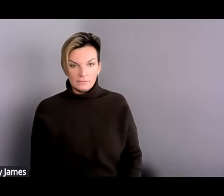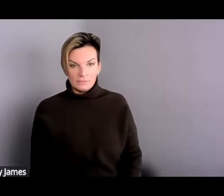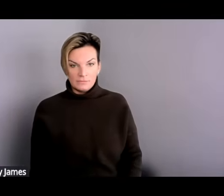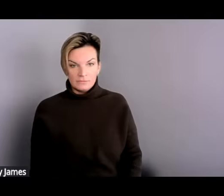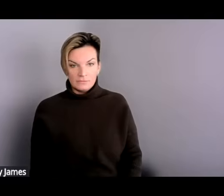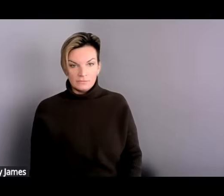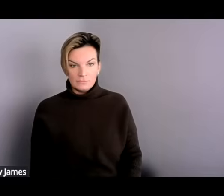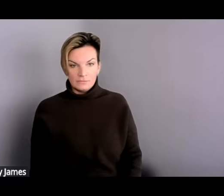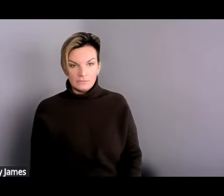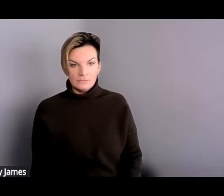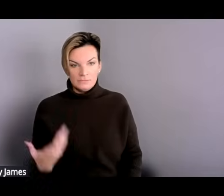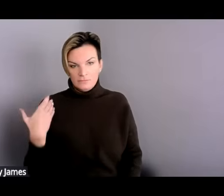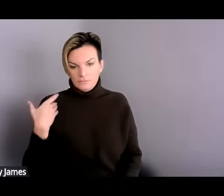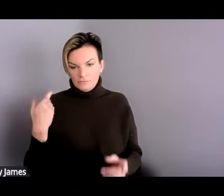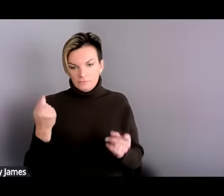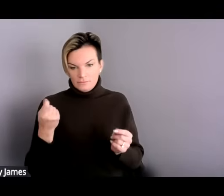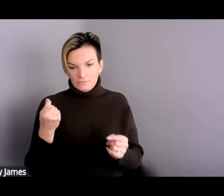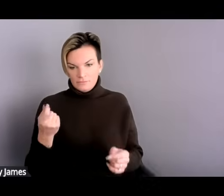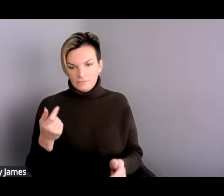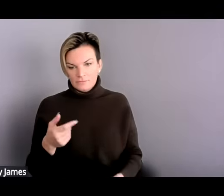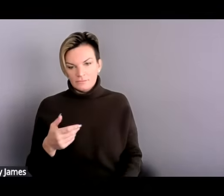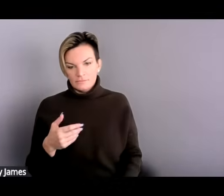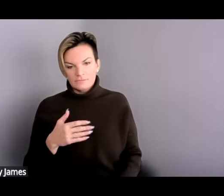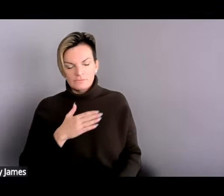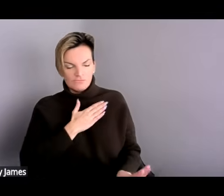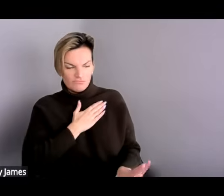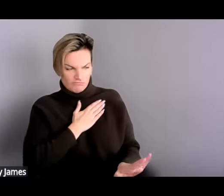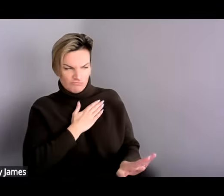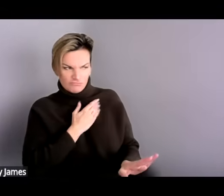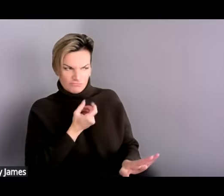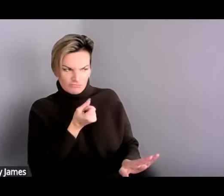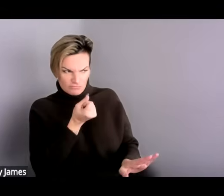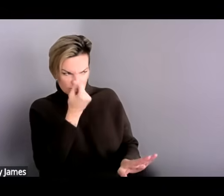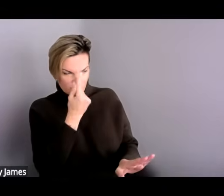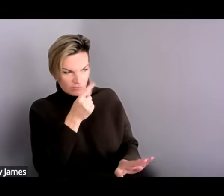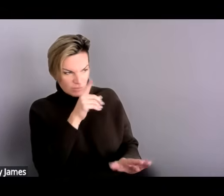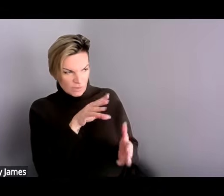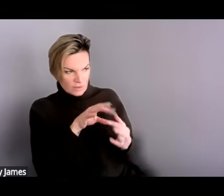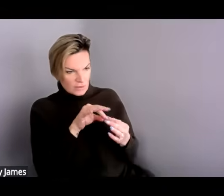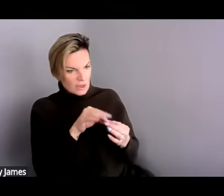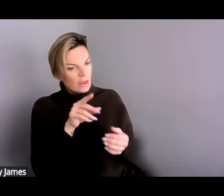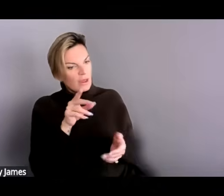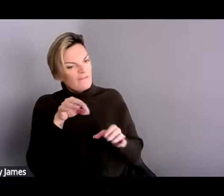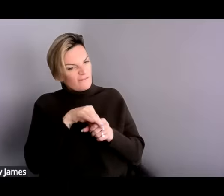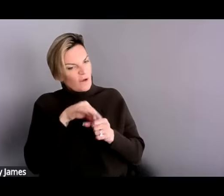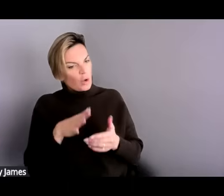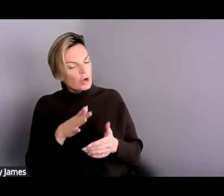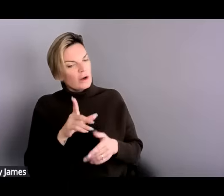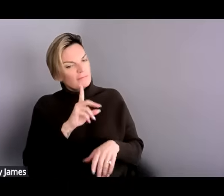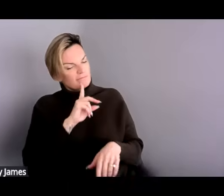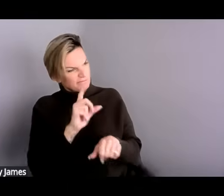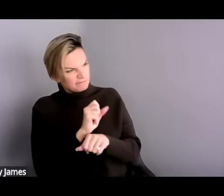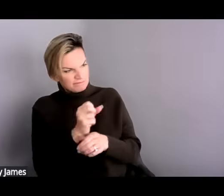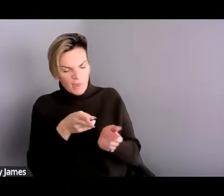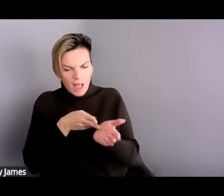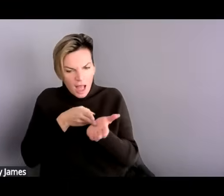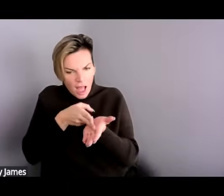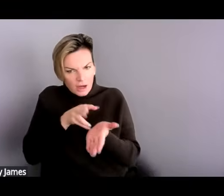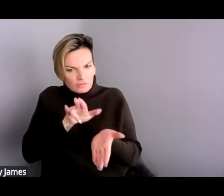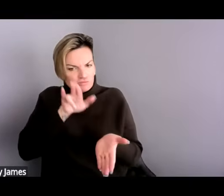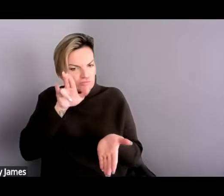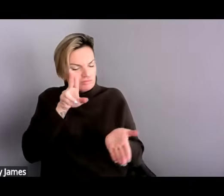I am sensitive, Paul, to what you're saying about the voter who signed, who legitimately signed. Okay. In